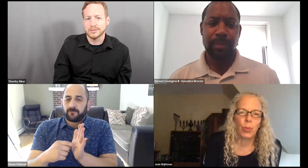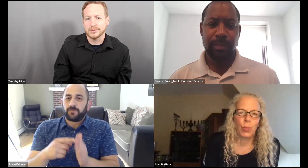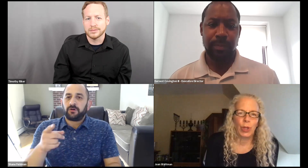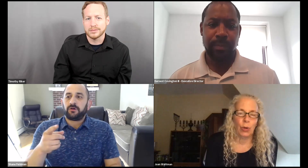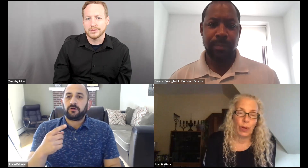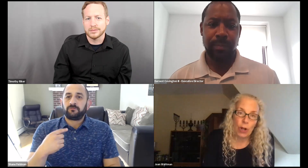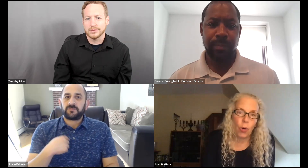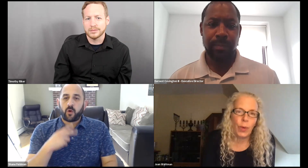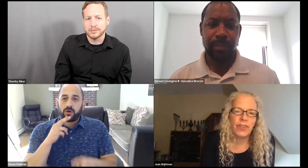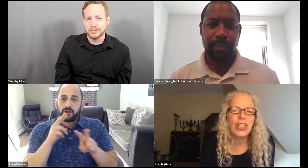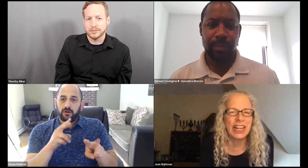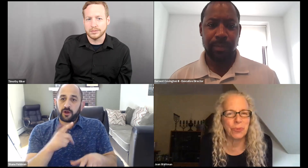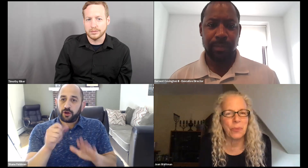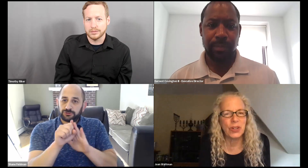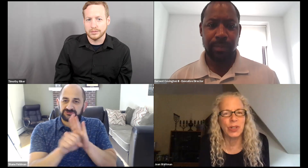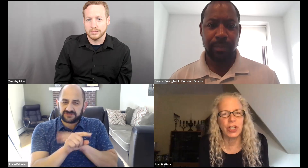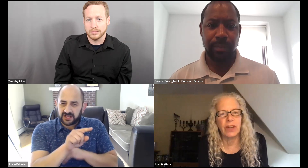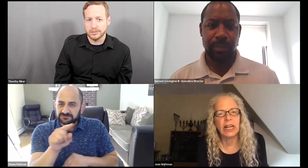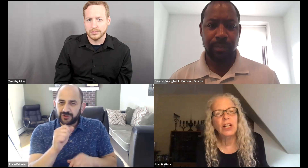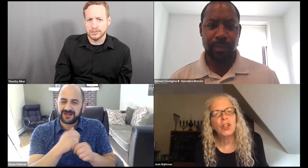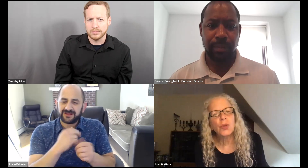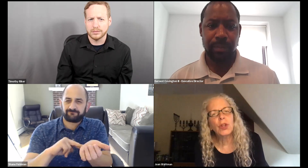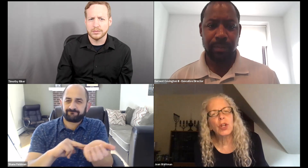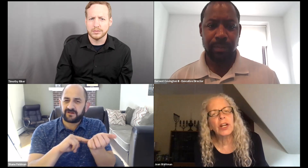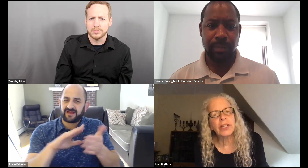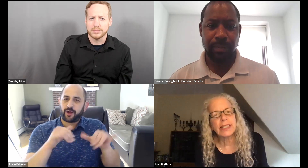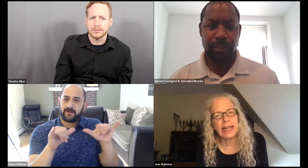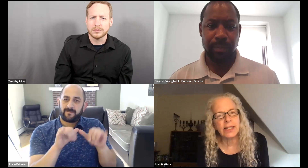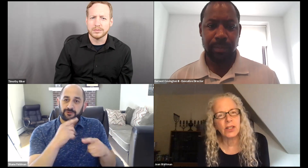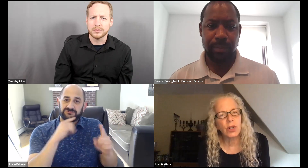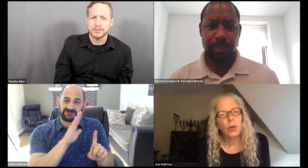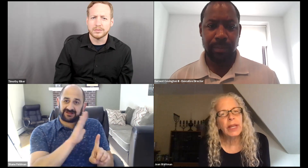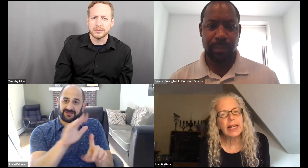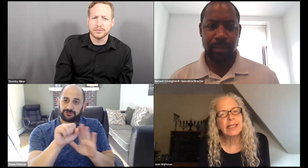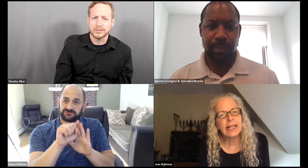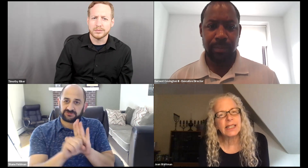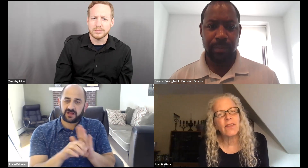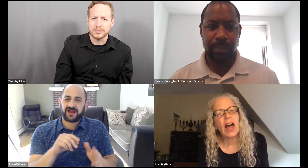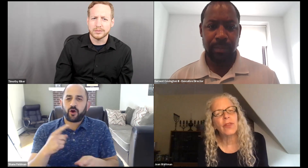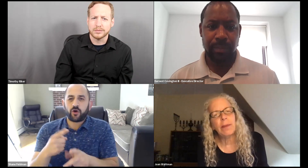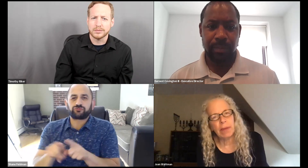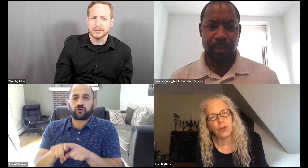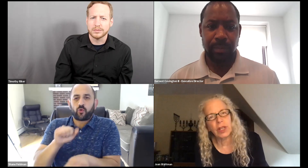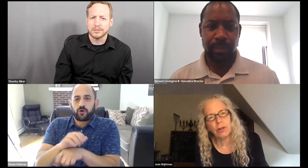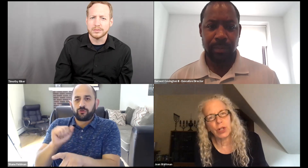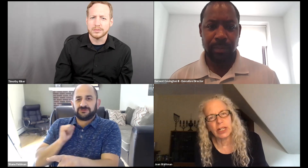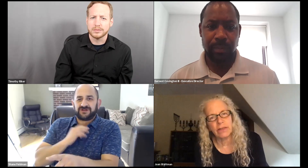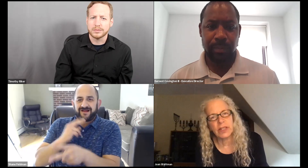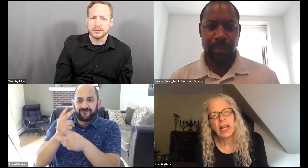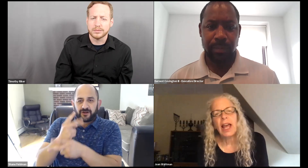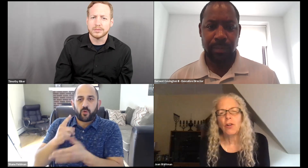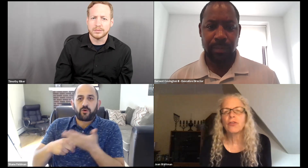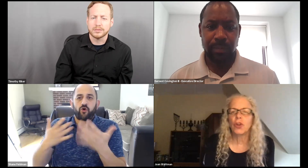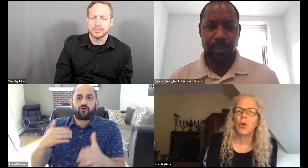that, you know we've achieved when we do achieve it. So we look at other states, we get a sense of how they measure their